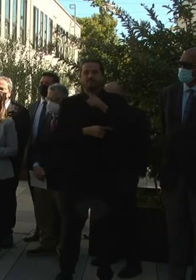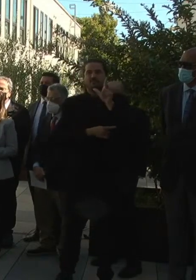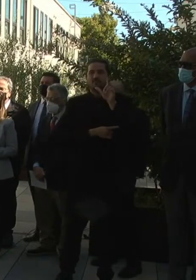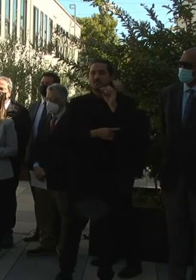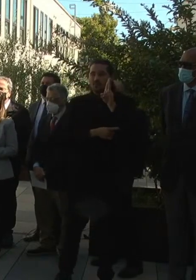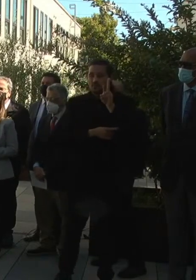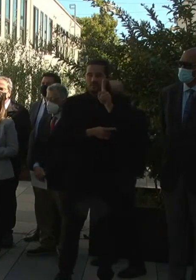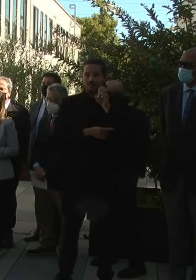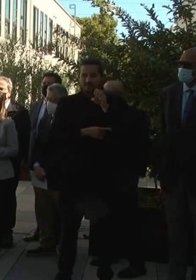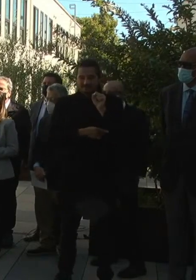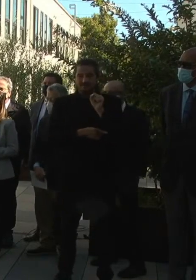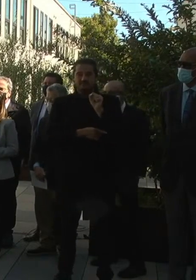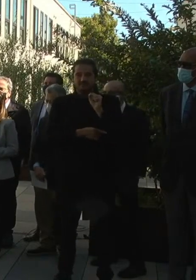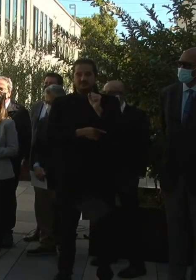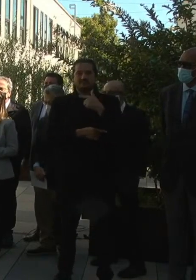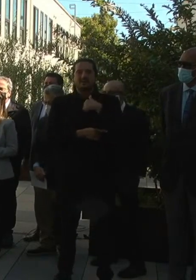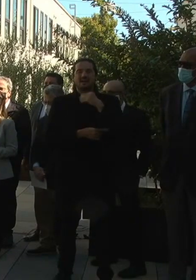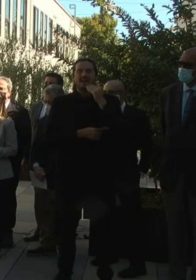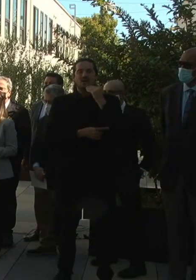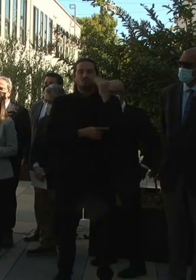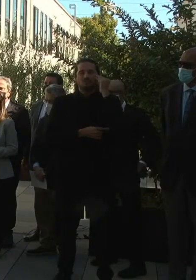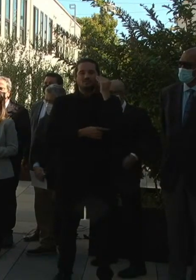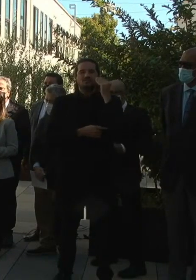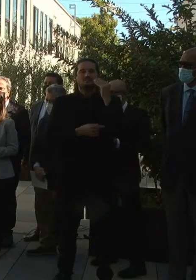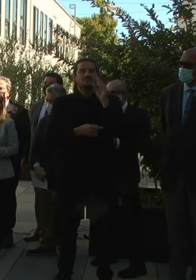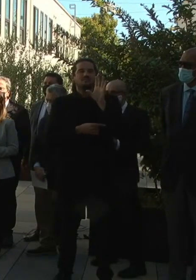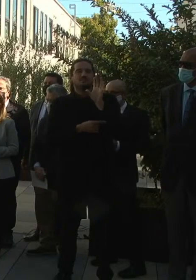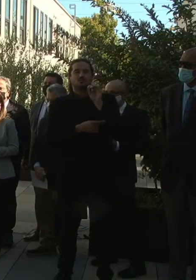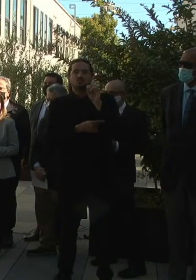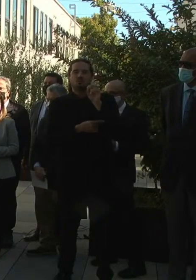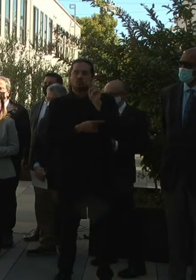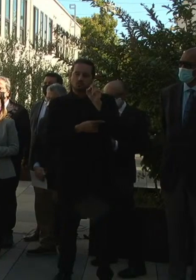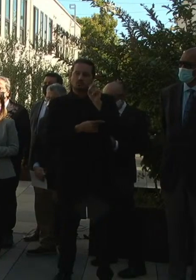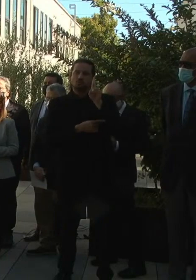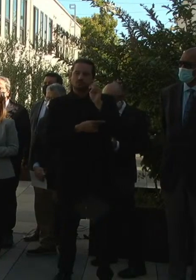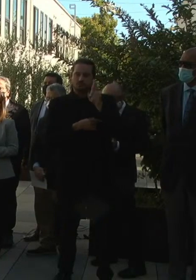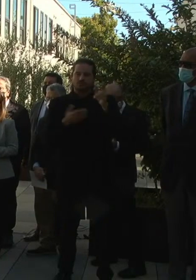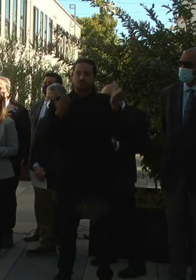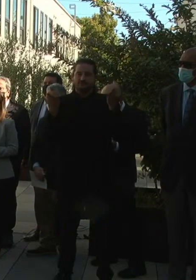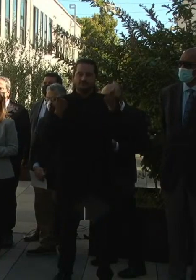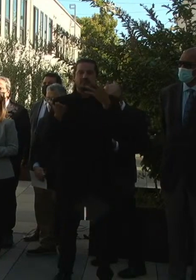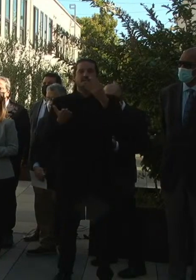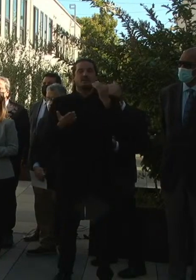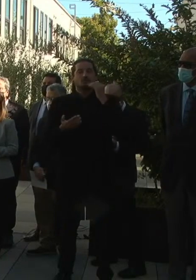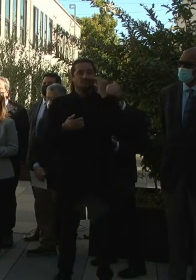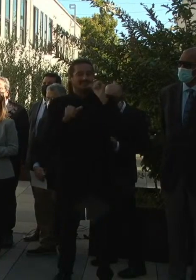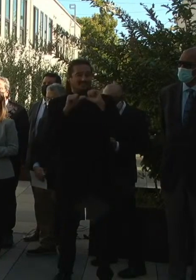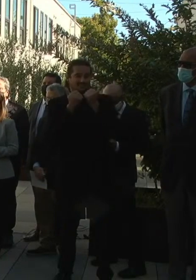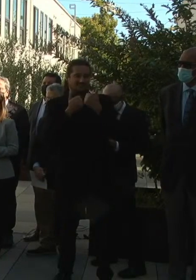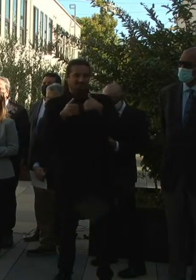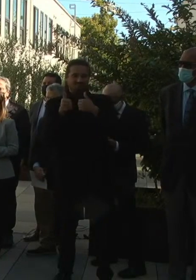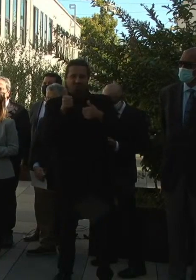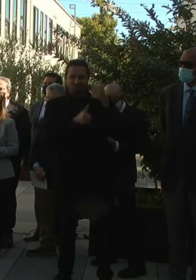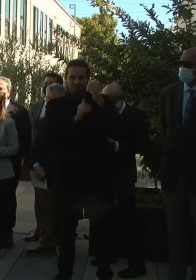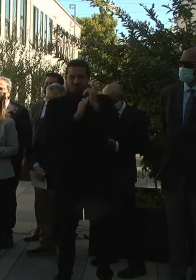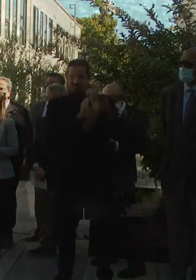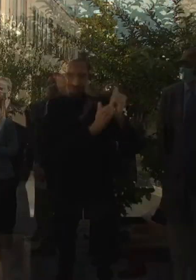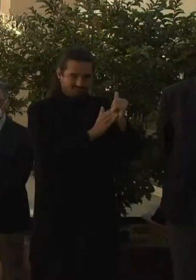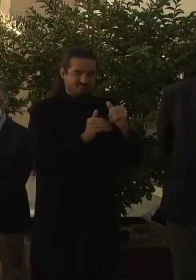Services, and Housing Agency. And to the governor's point, in terms of, into your question about projects that have